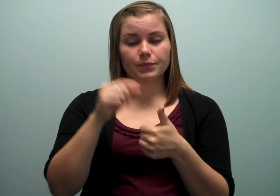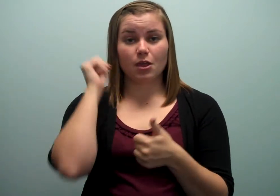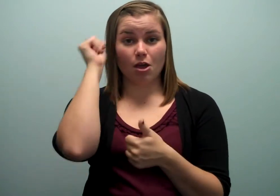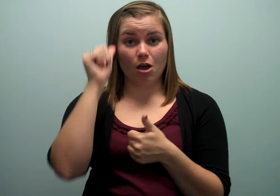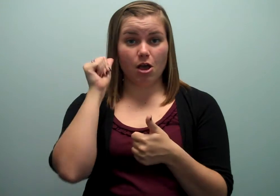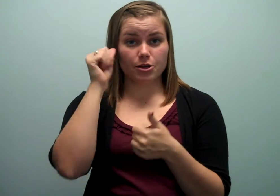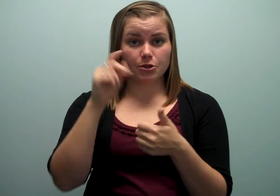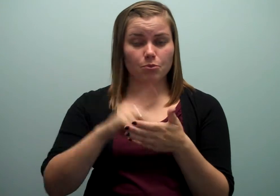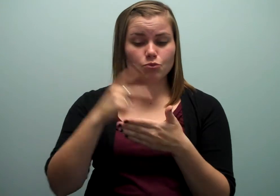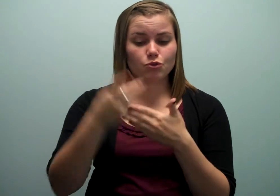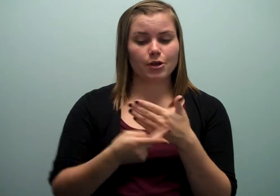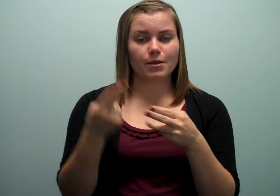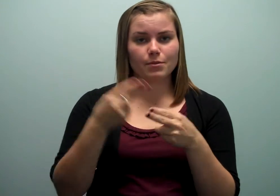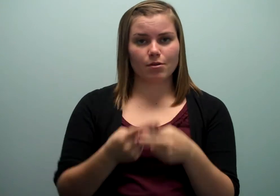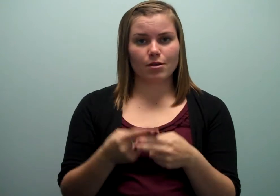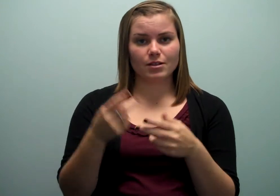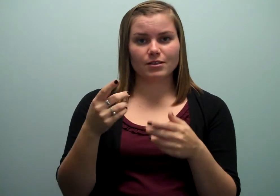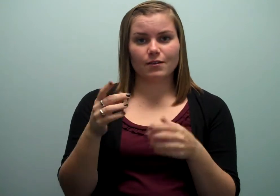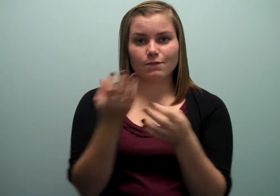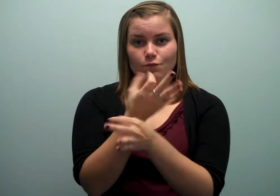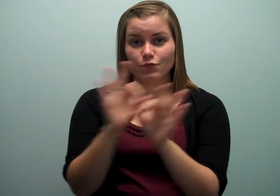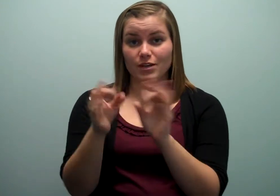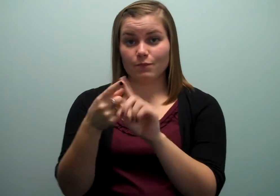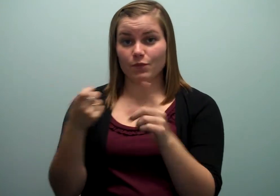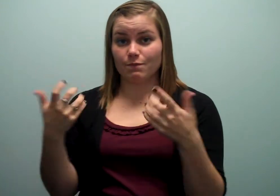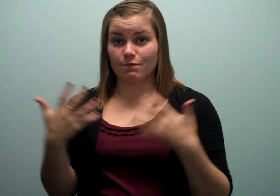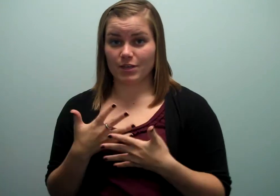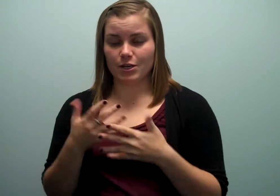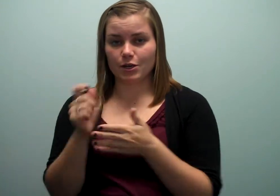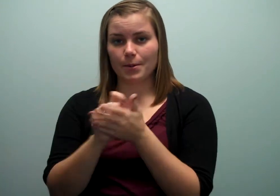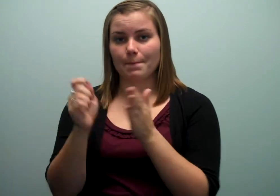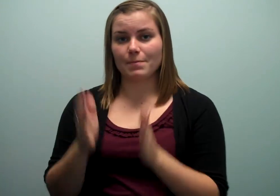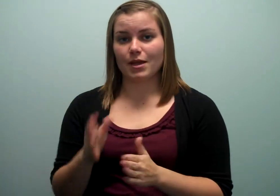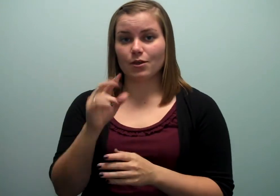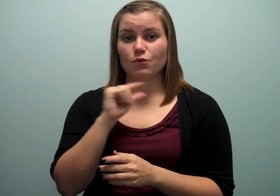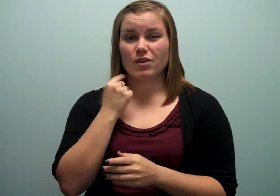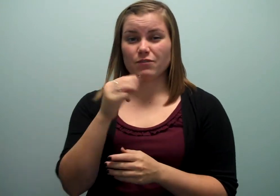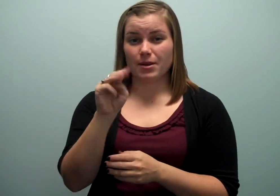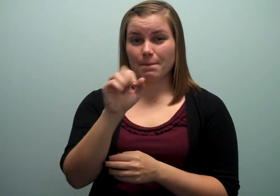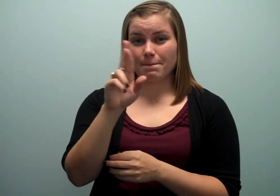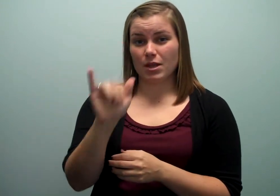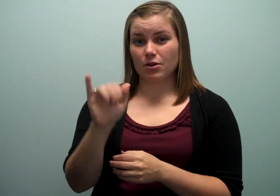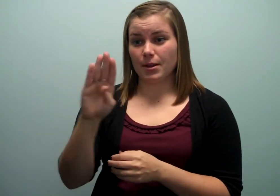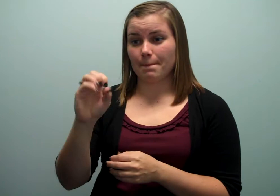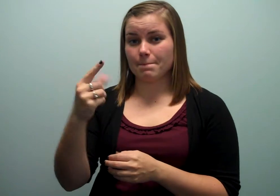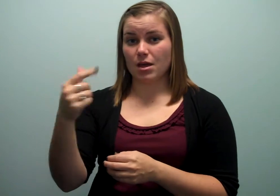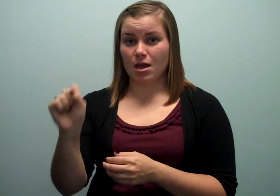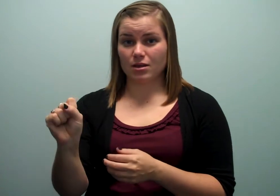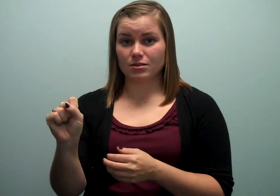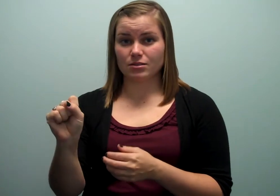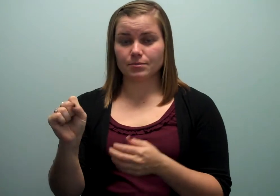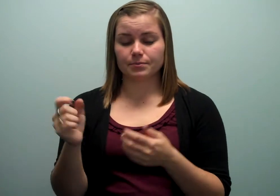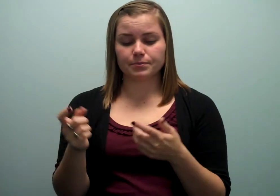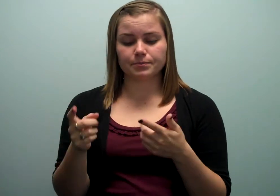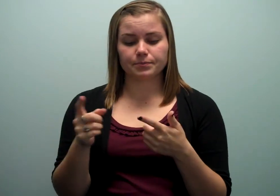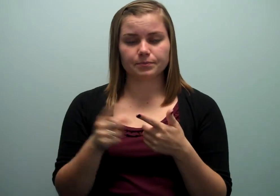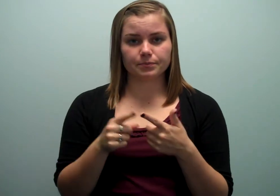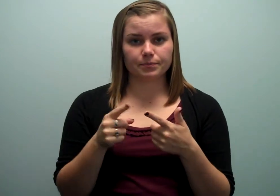audio program entitled Freedom from Fear by Reverend Mary Boggs of the Living Enrichment Institute,